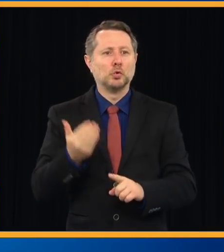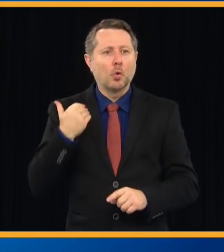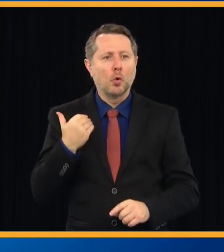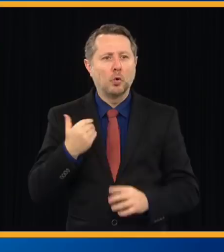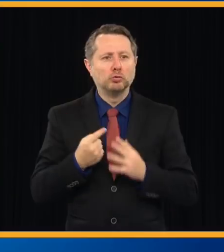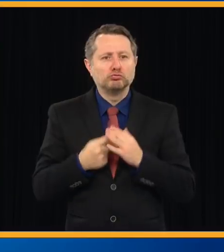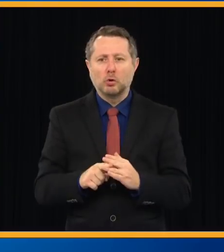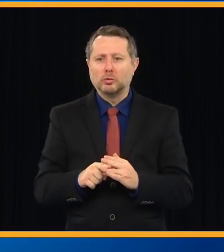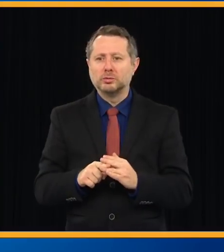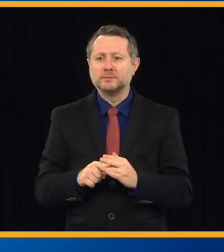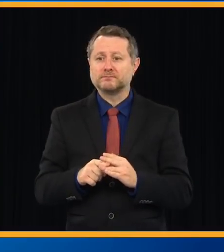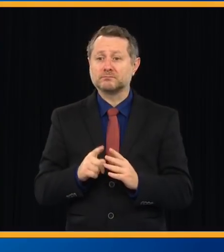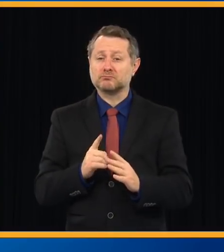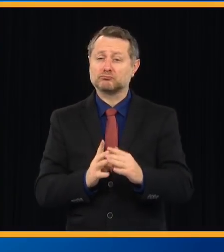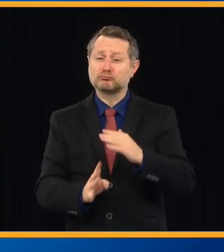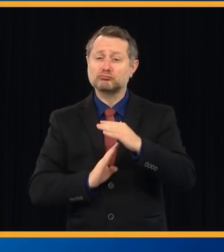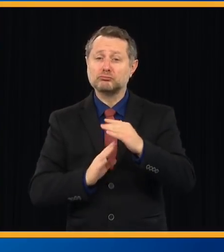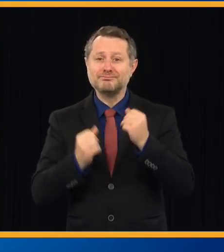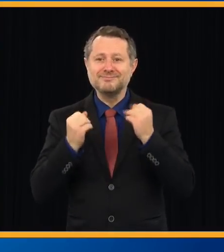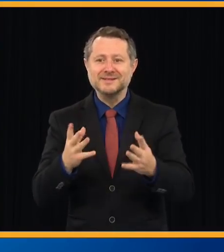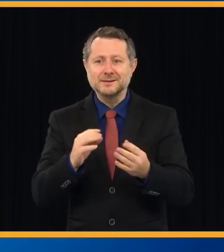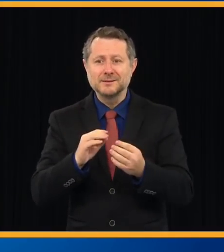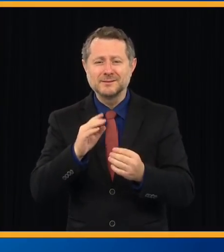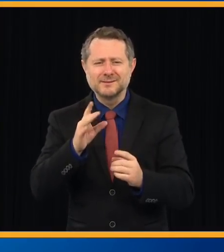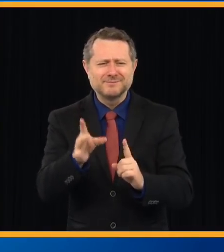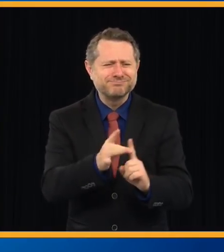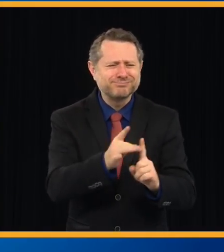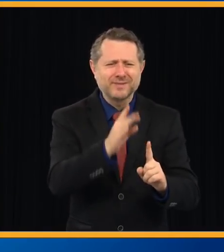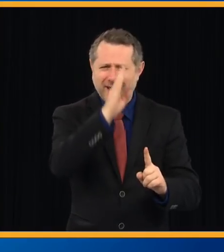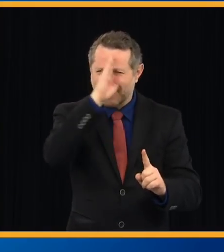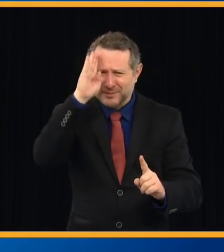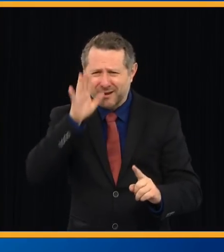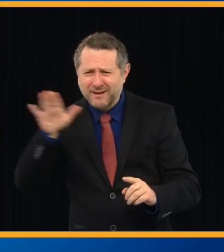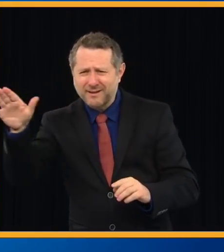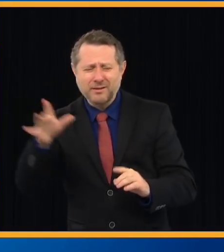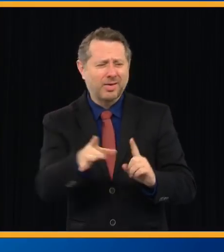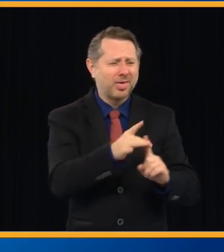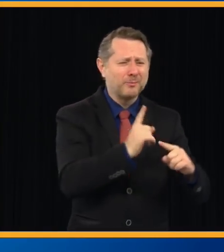number of people coming into hospitals, the infection rate, everything was going straight up.